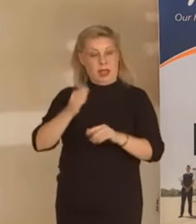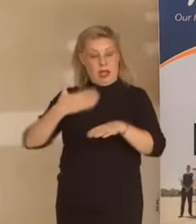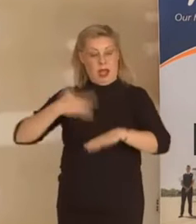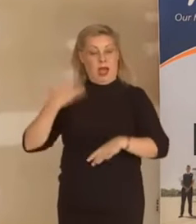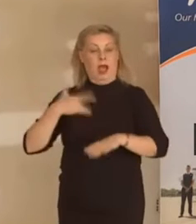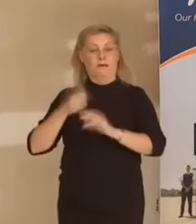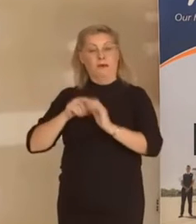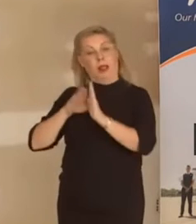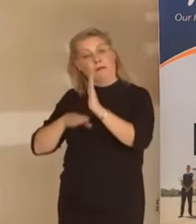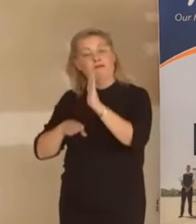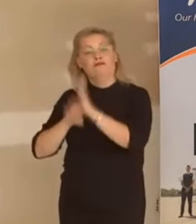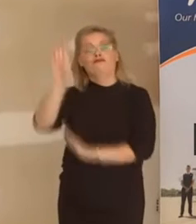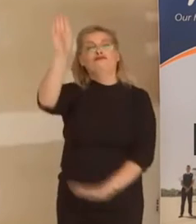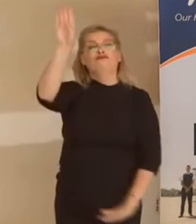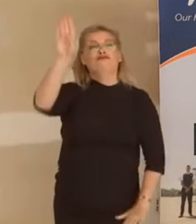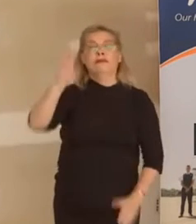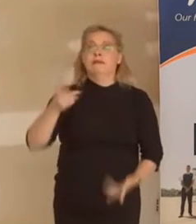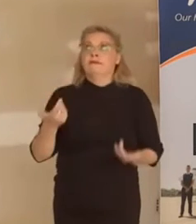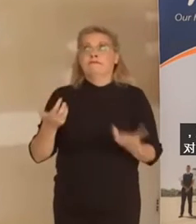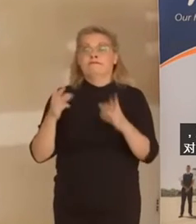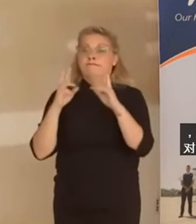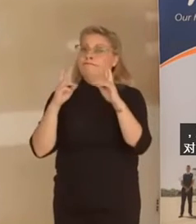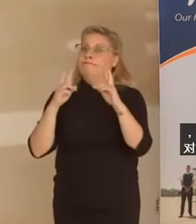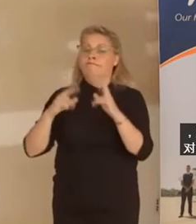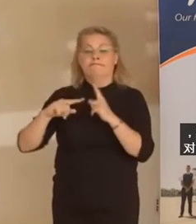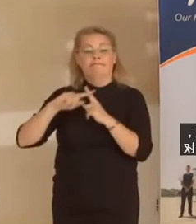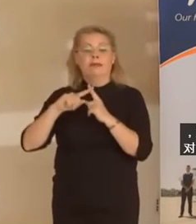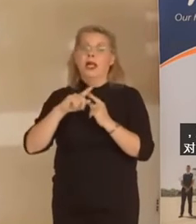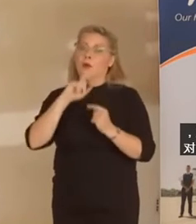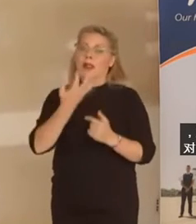their community, and that can only be a great thing for our country.